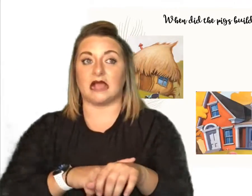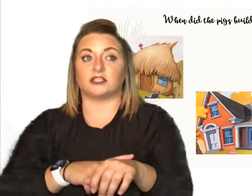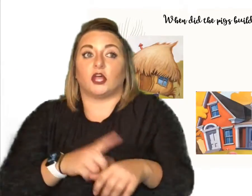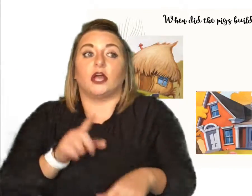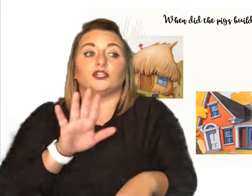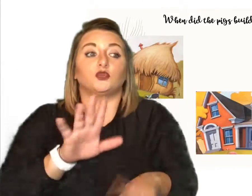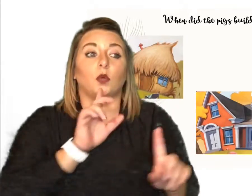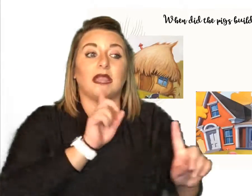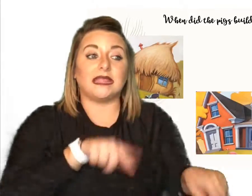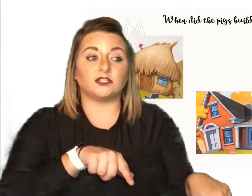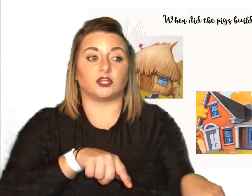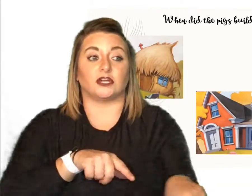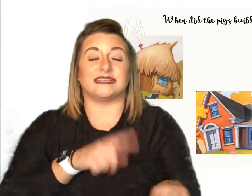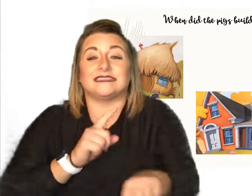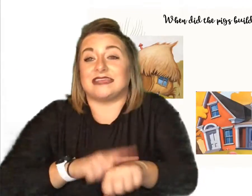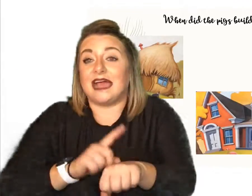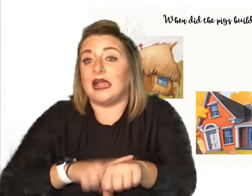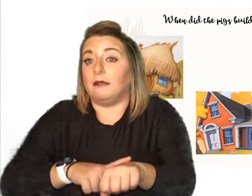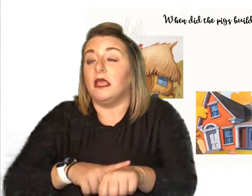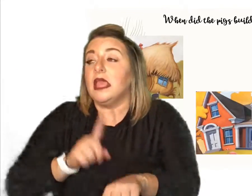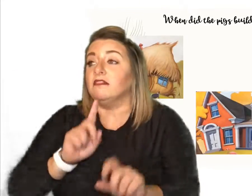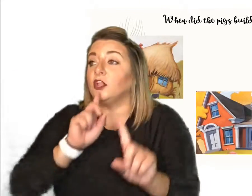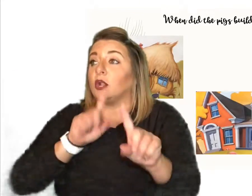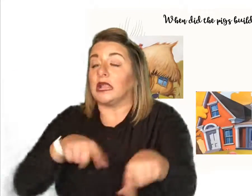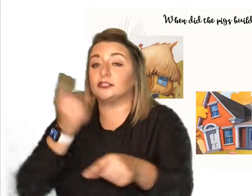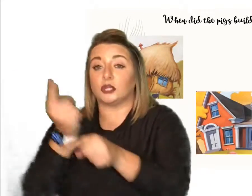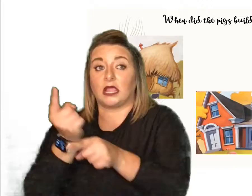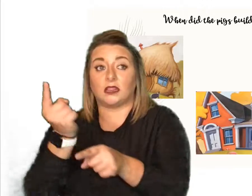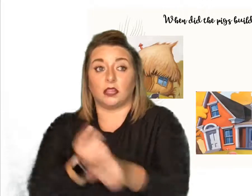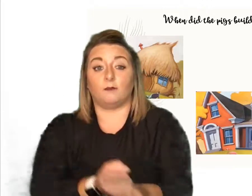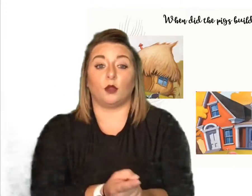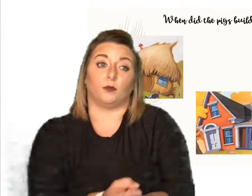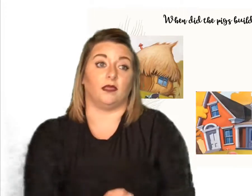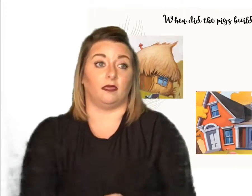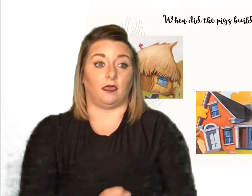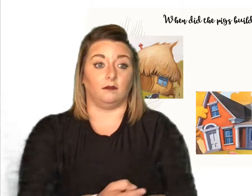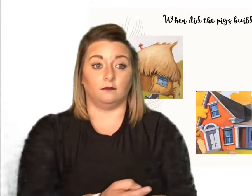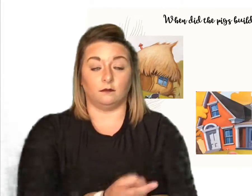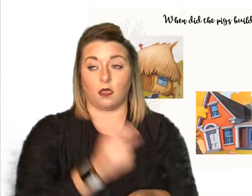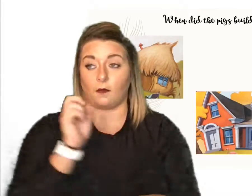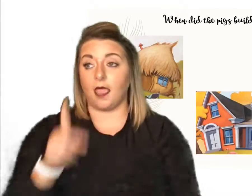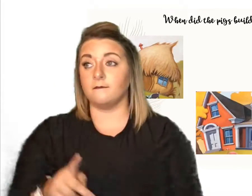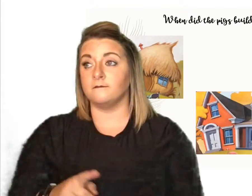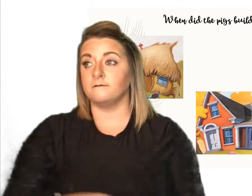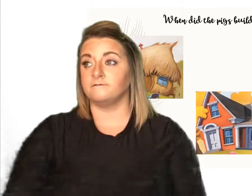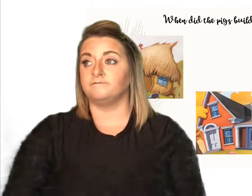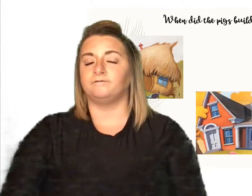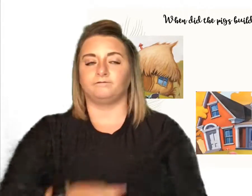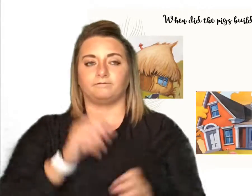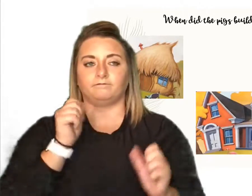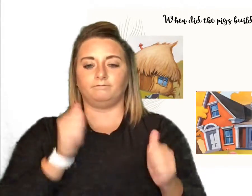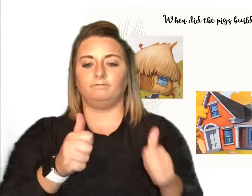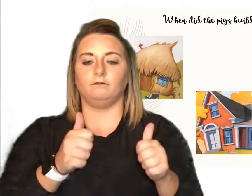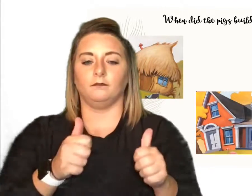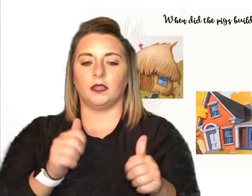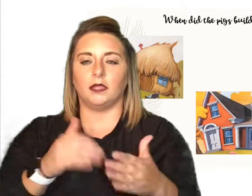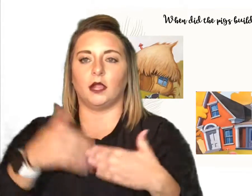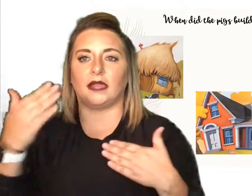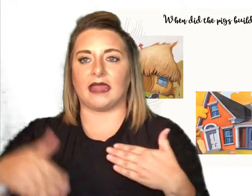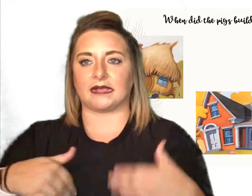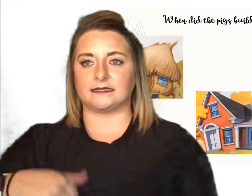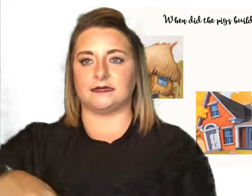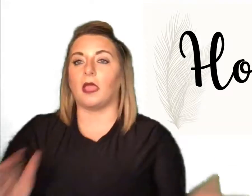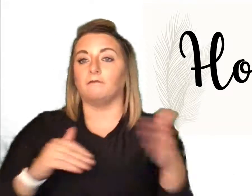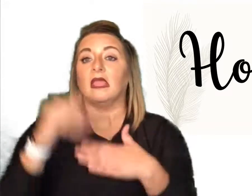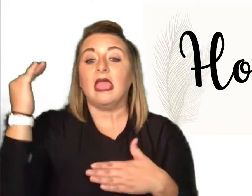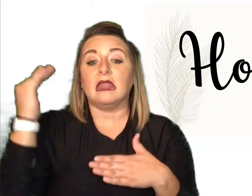time. As long as your answer is a time, then you're answering appropriately. Okay? All